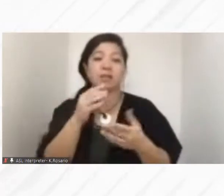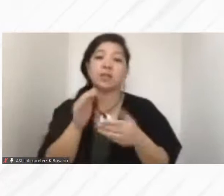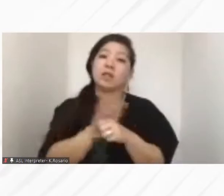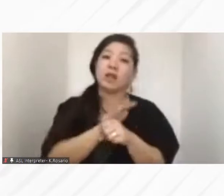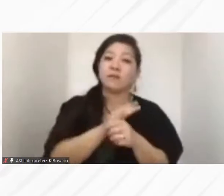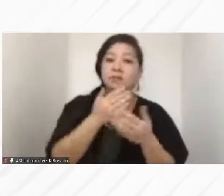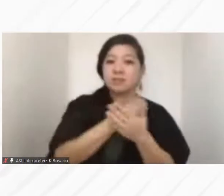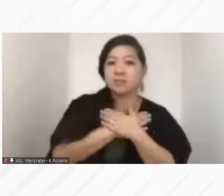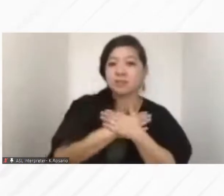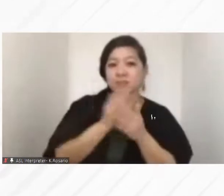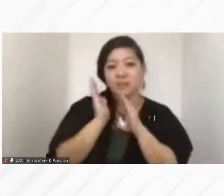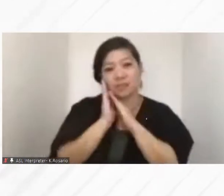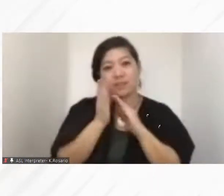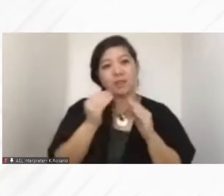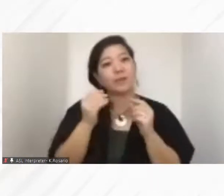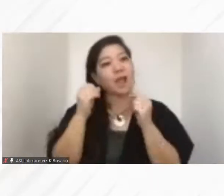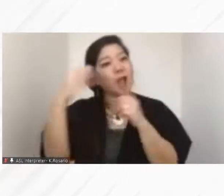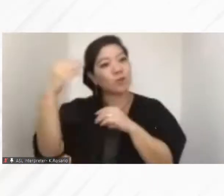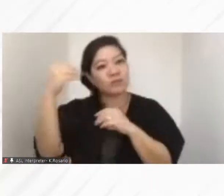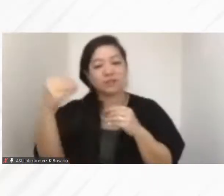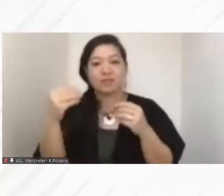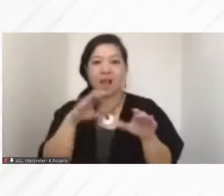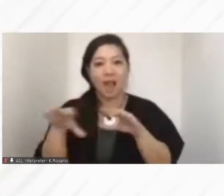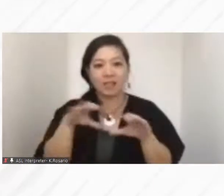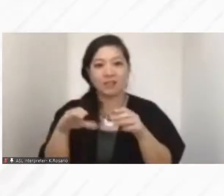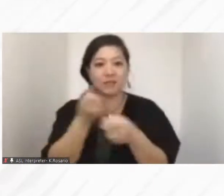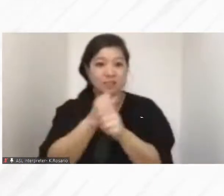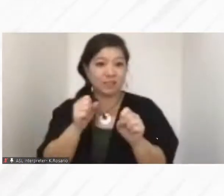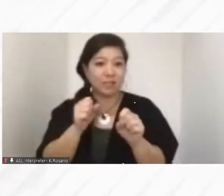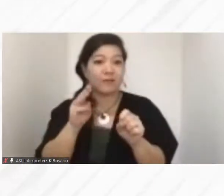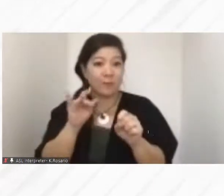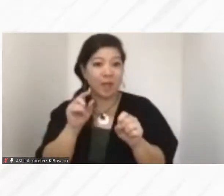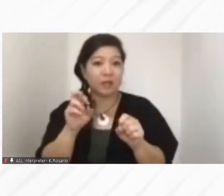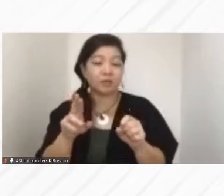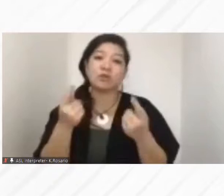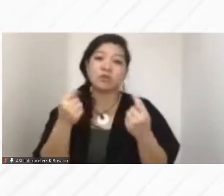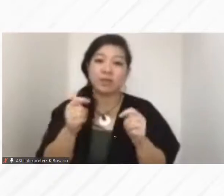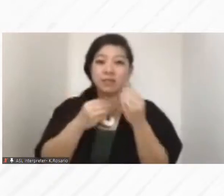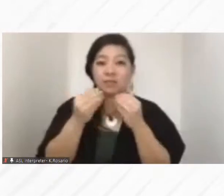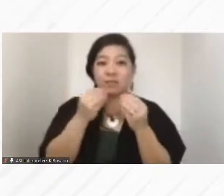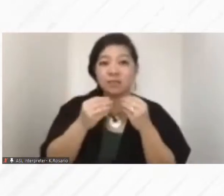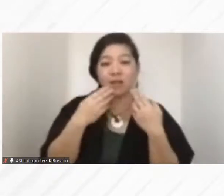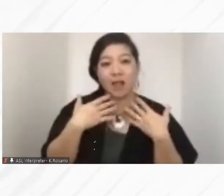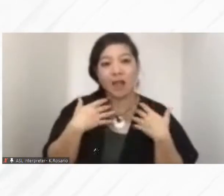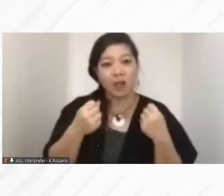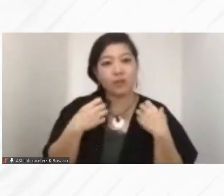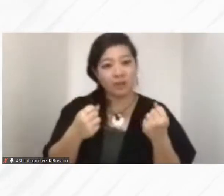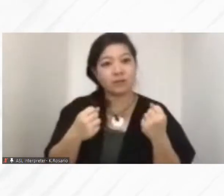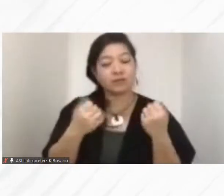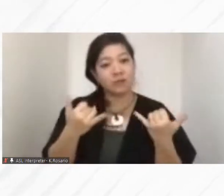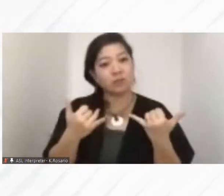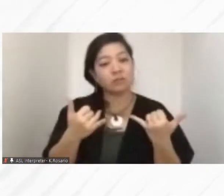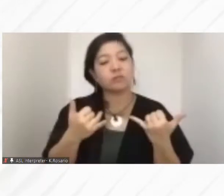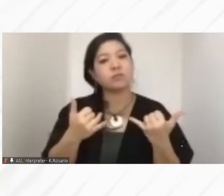getting outside, staying active in a safe manner, and that you're trying to eat a healthy diet. Be proactive